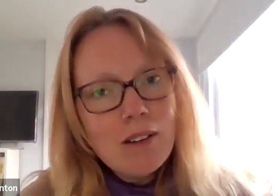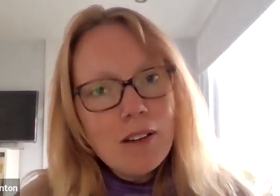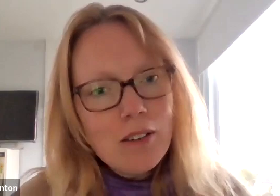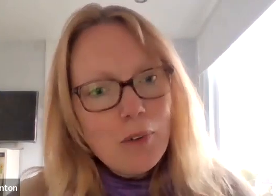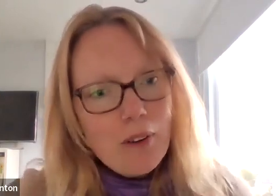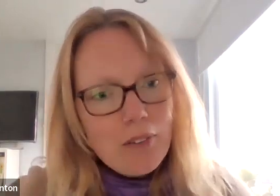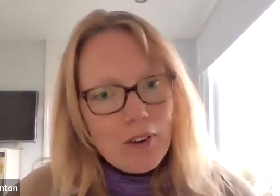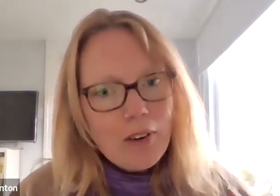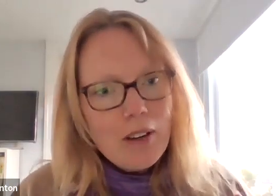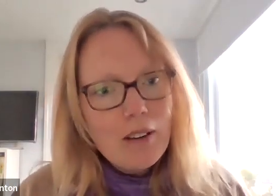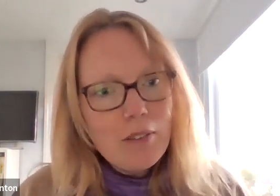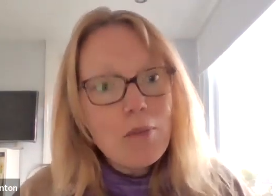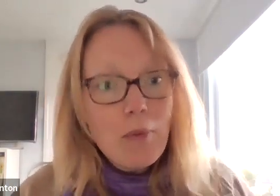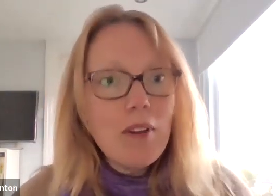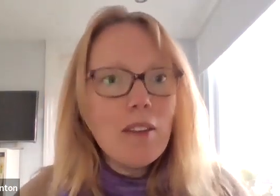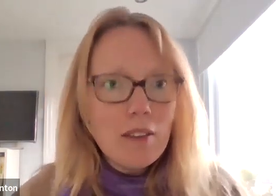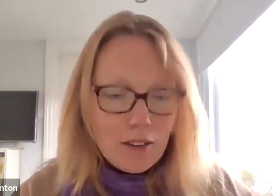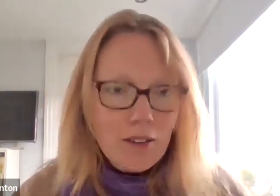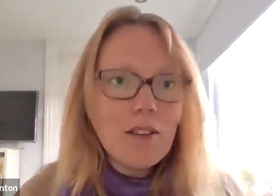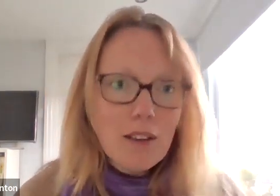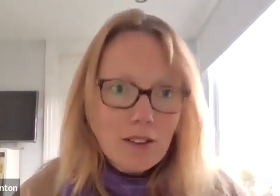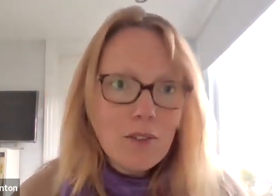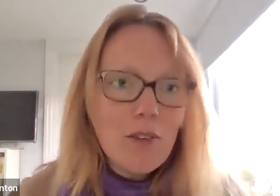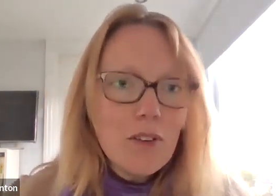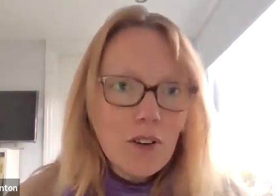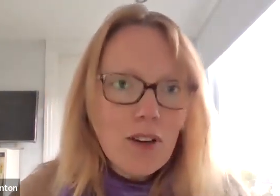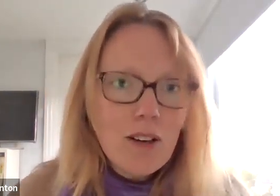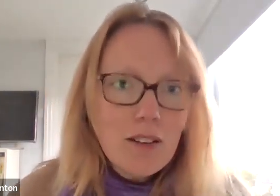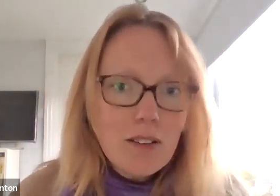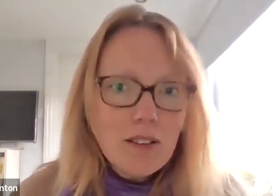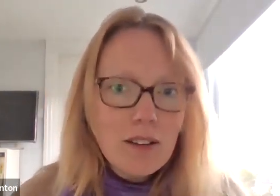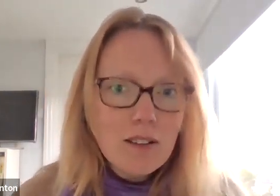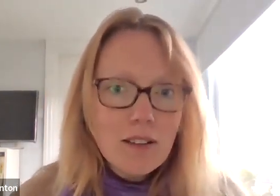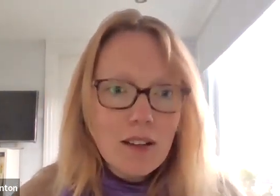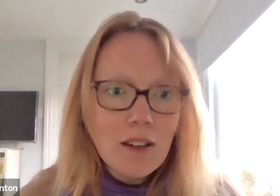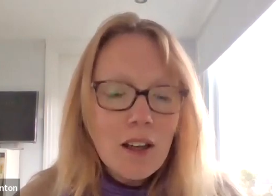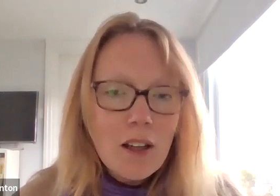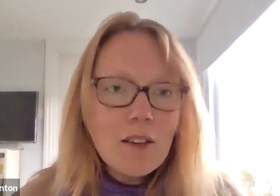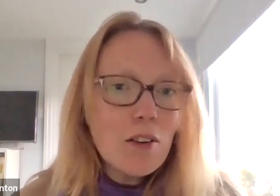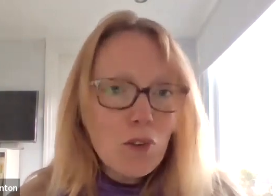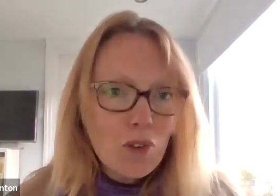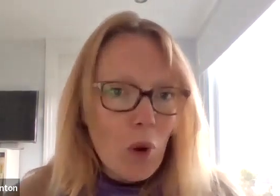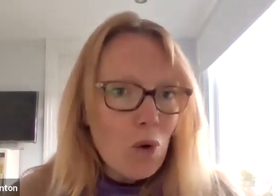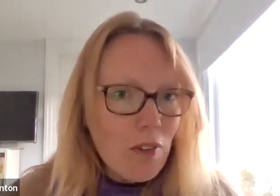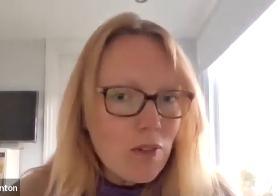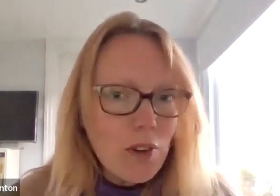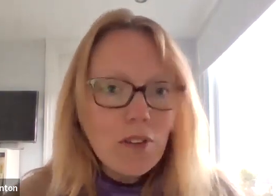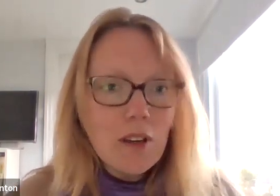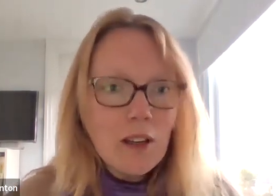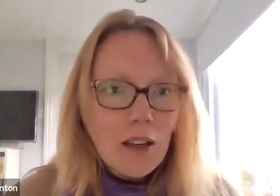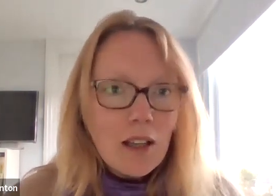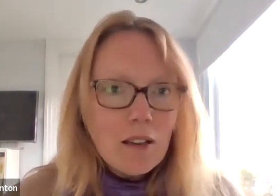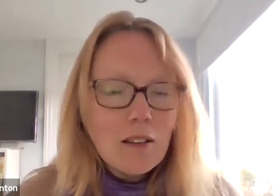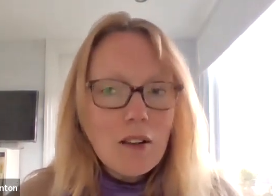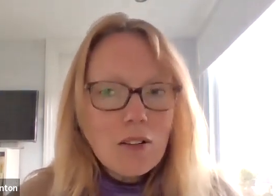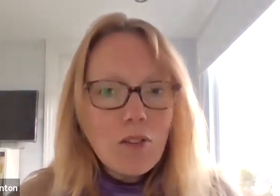the organisation I work for, we represent the third sector and voluntary organisations in the city, and there's lots of small grant funds